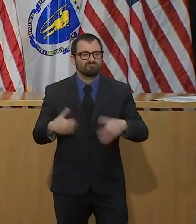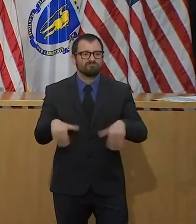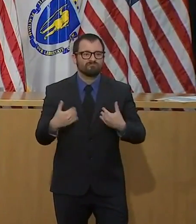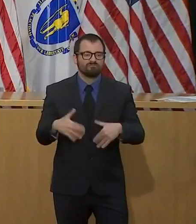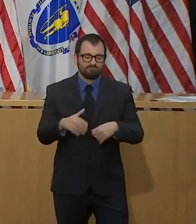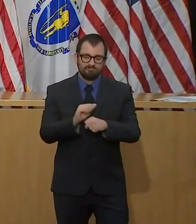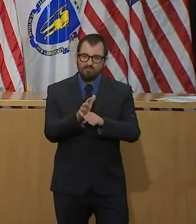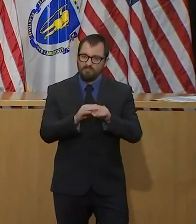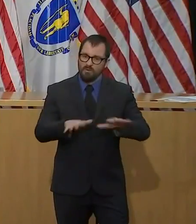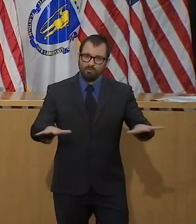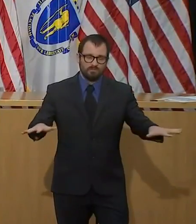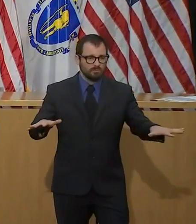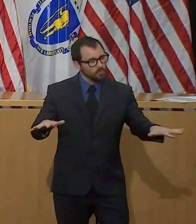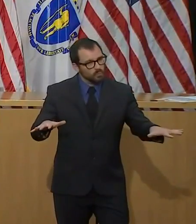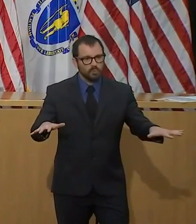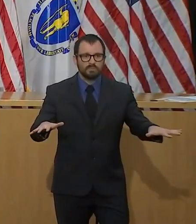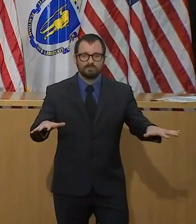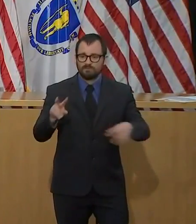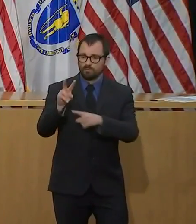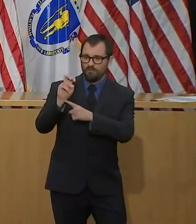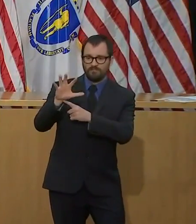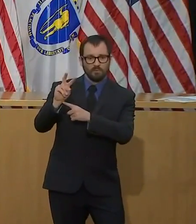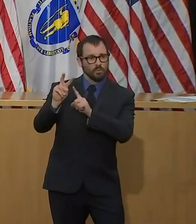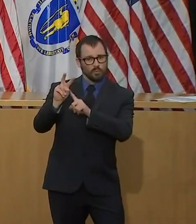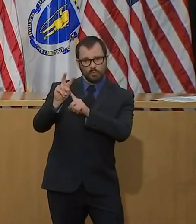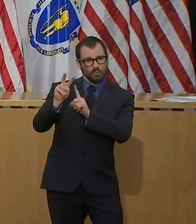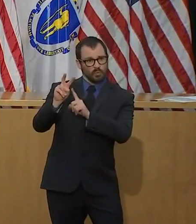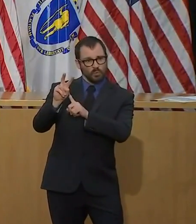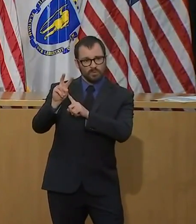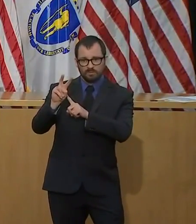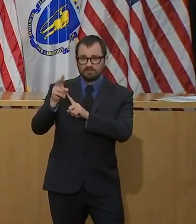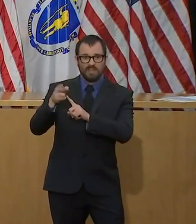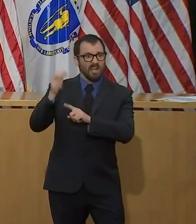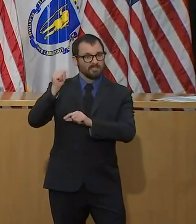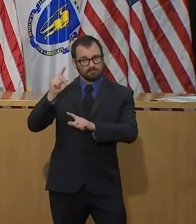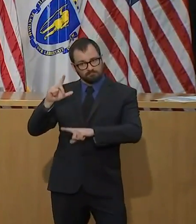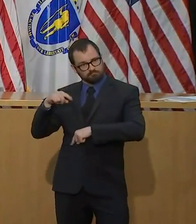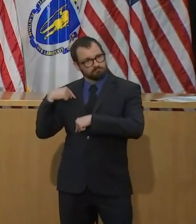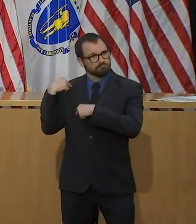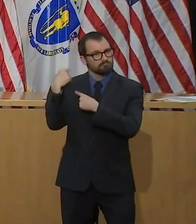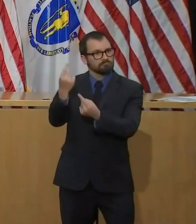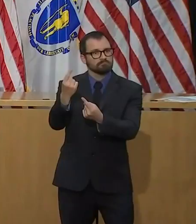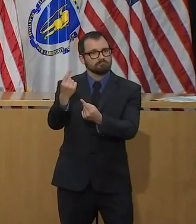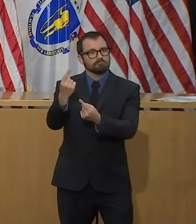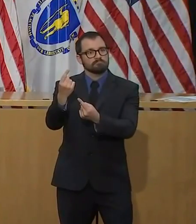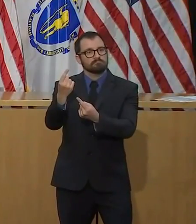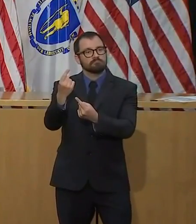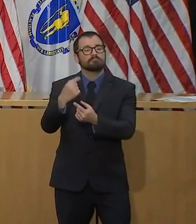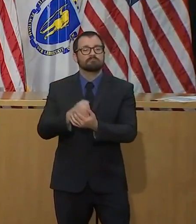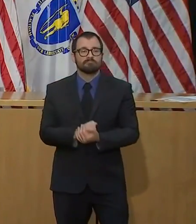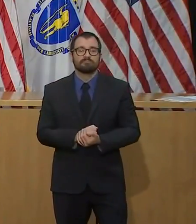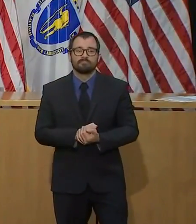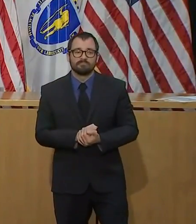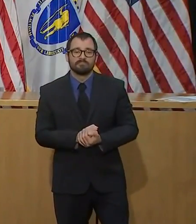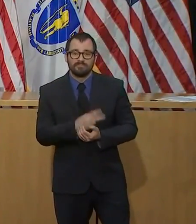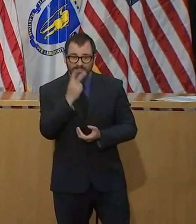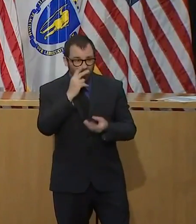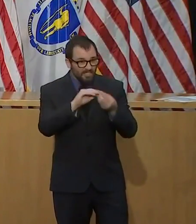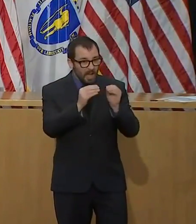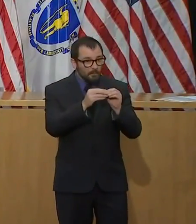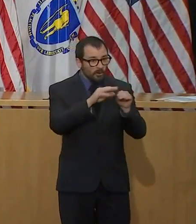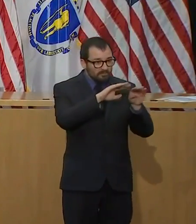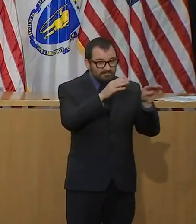call. If a caller ID comes over saying mass COVID team, that means someone you've been in close contact with has